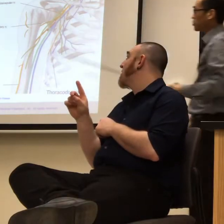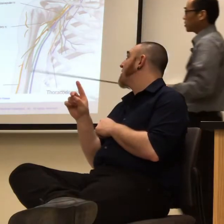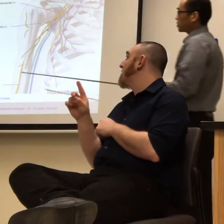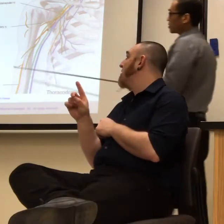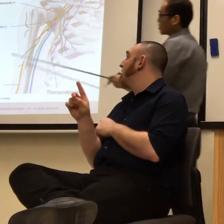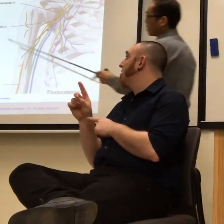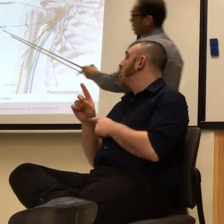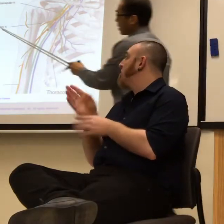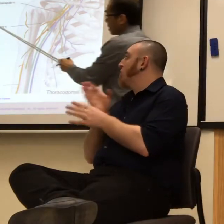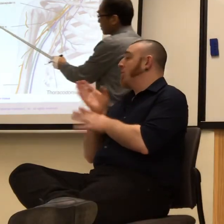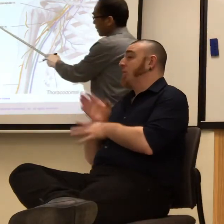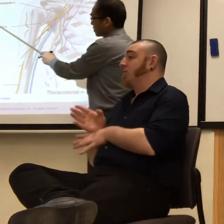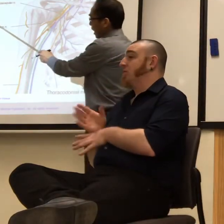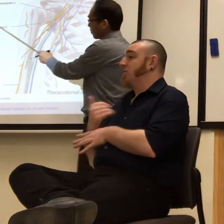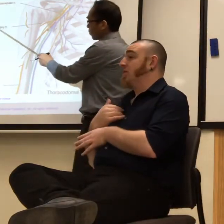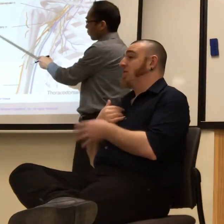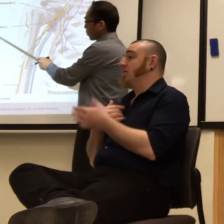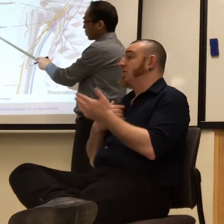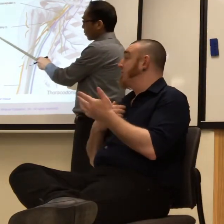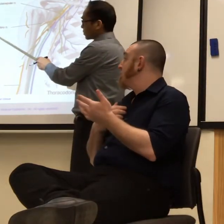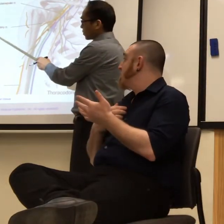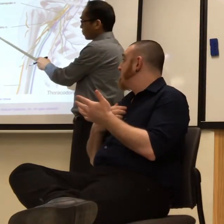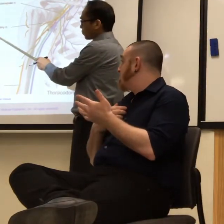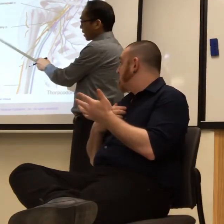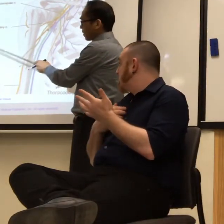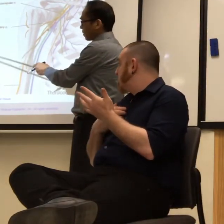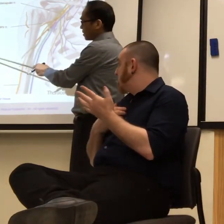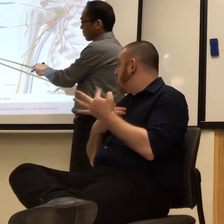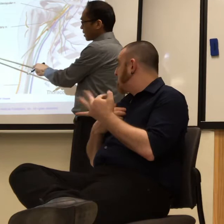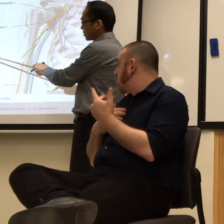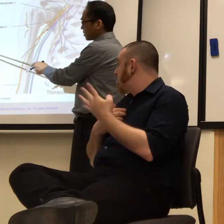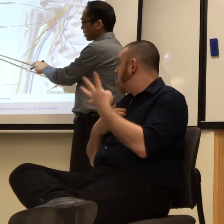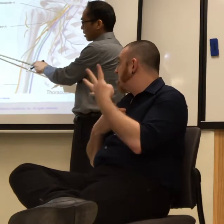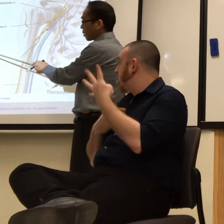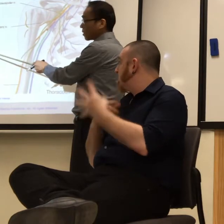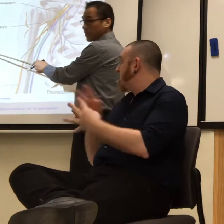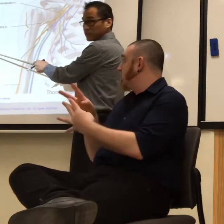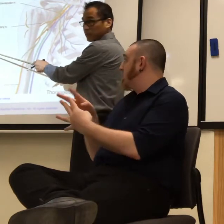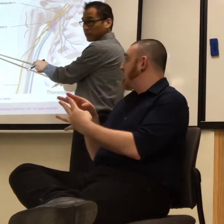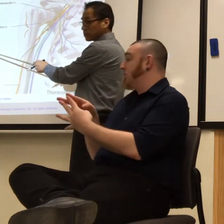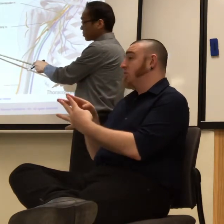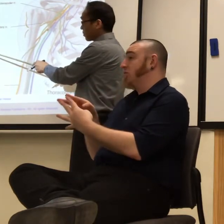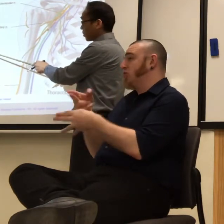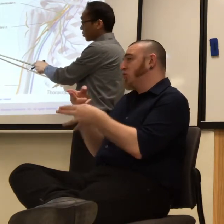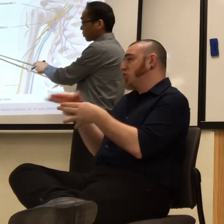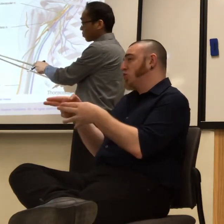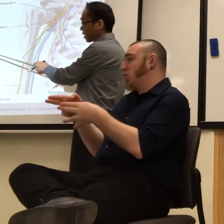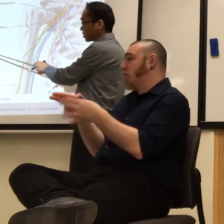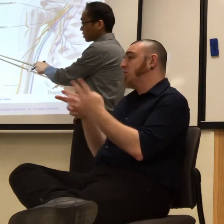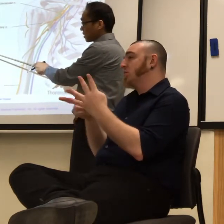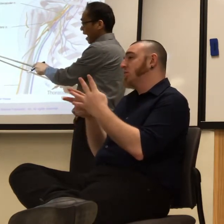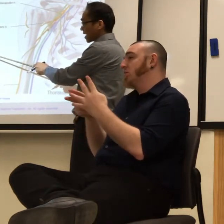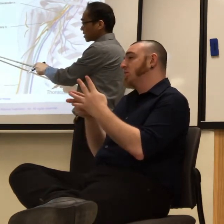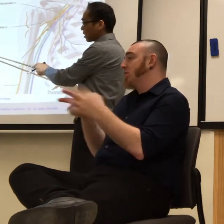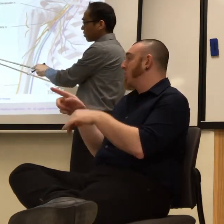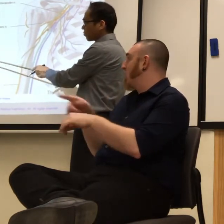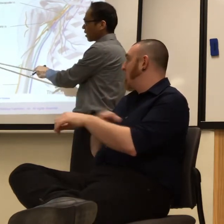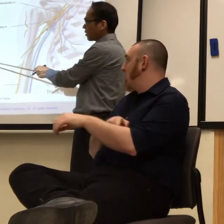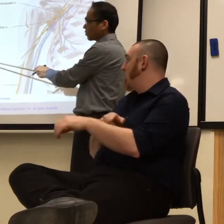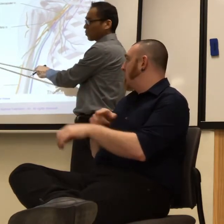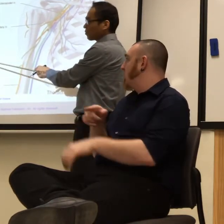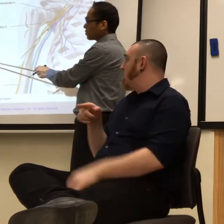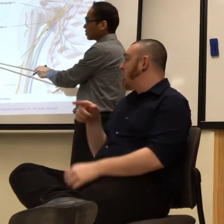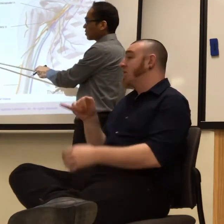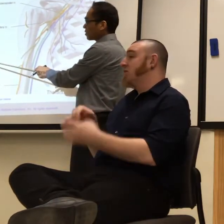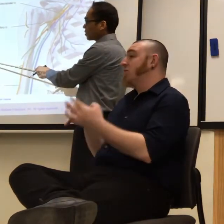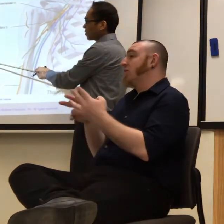short branches, subscapular, thoracodorsal, and then these branches. I already mentioned them because they're some of the terminal branches, the axillary and